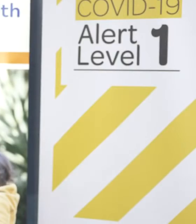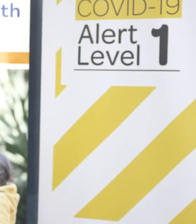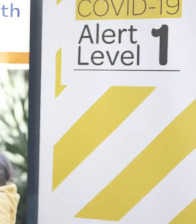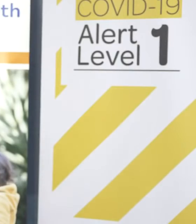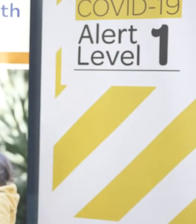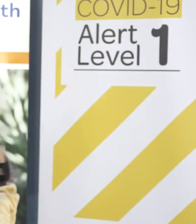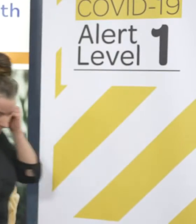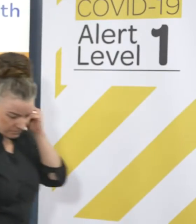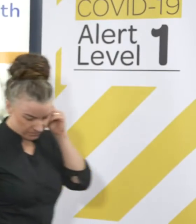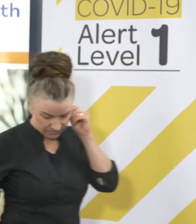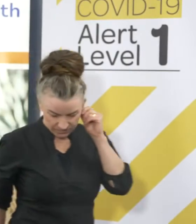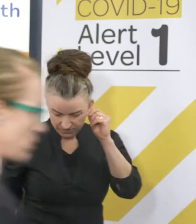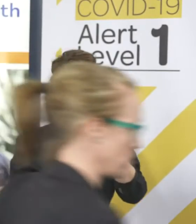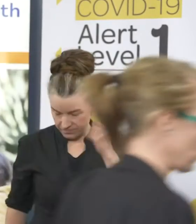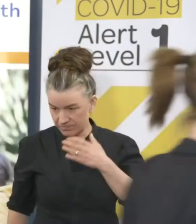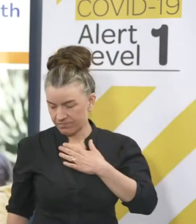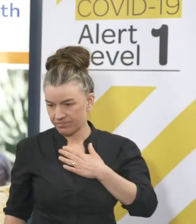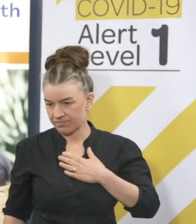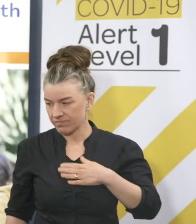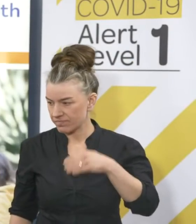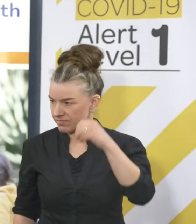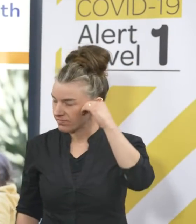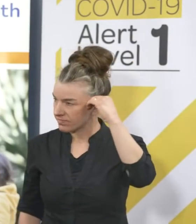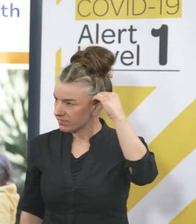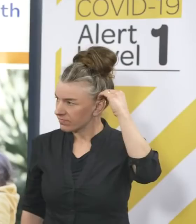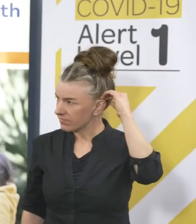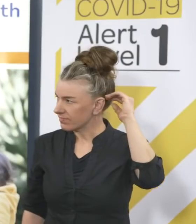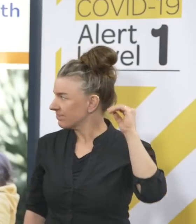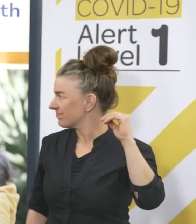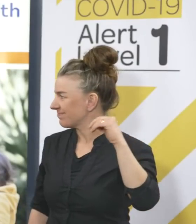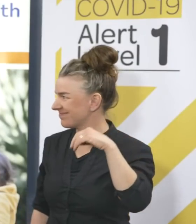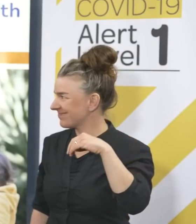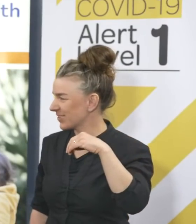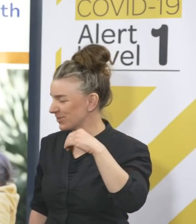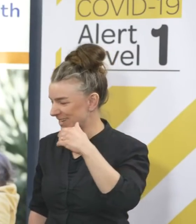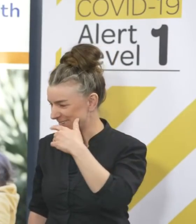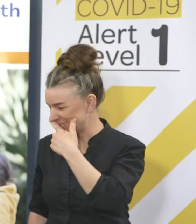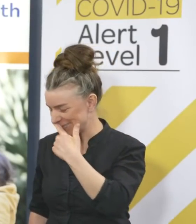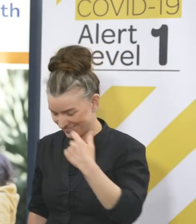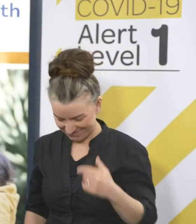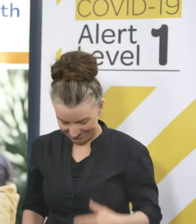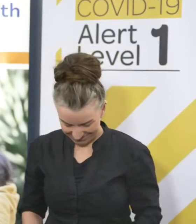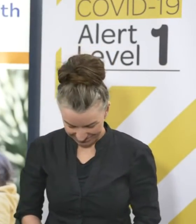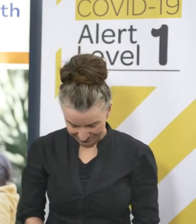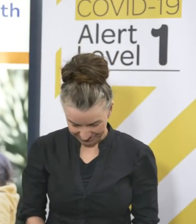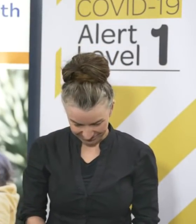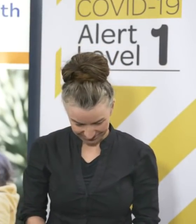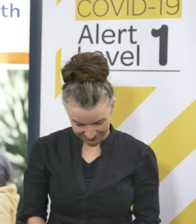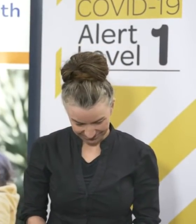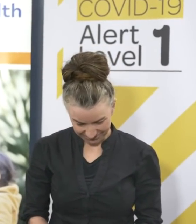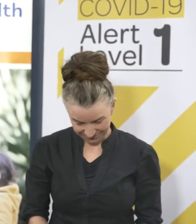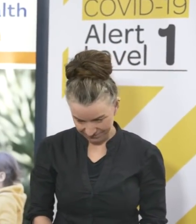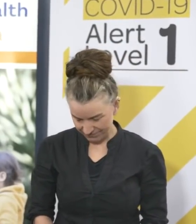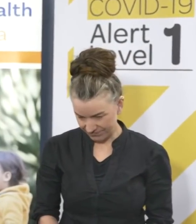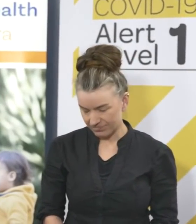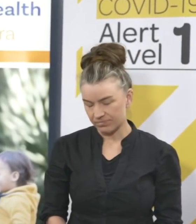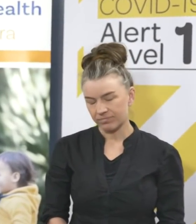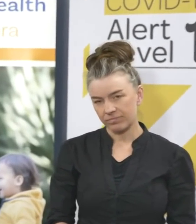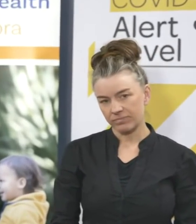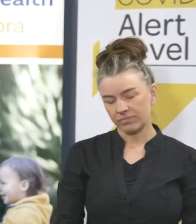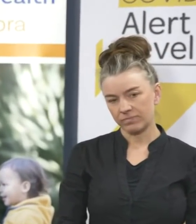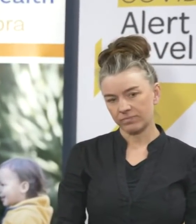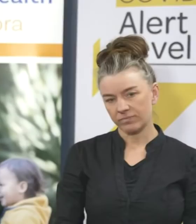are mainly making requests for critical humanitarian reasons, followed by those in the essential worker and essential health worker